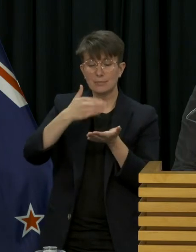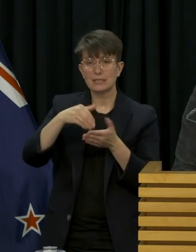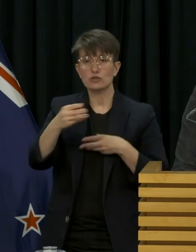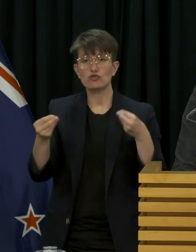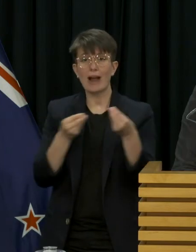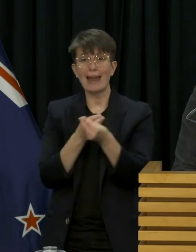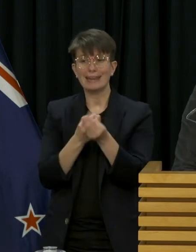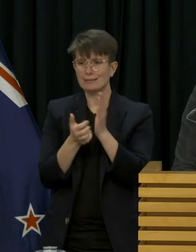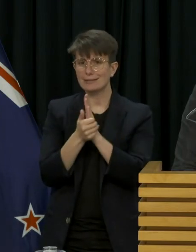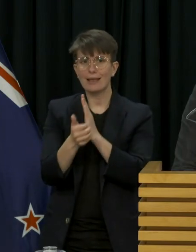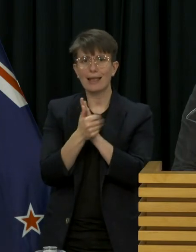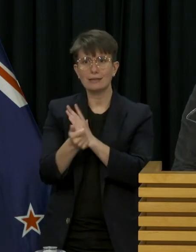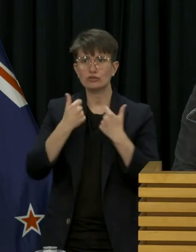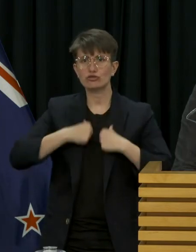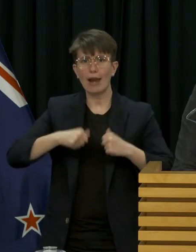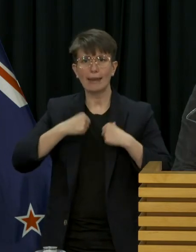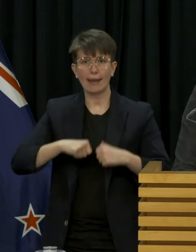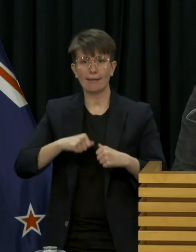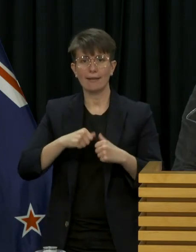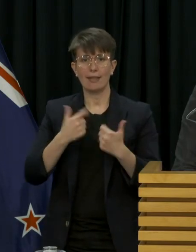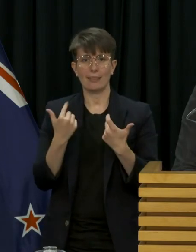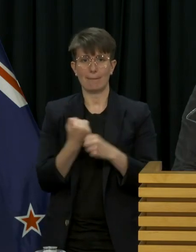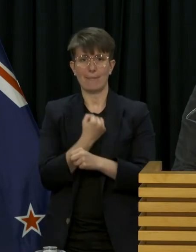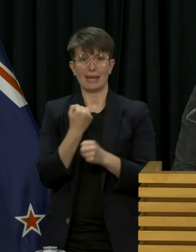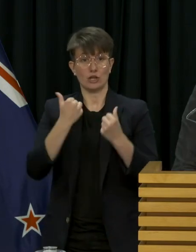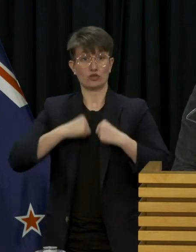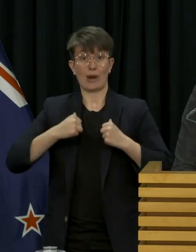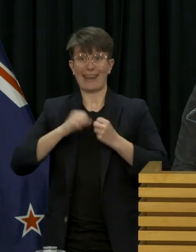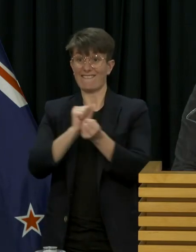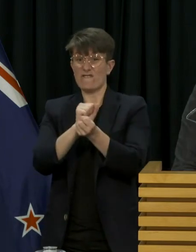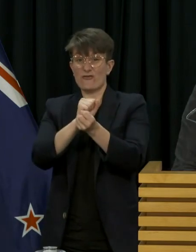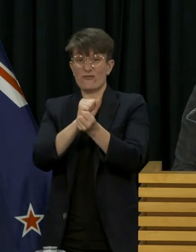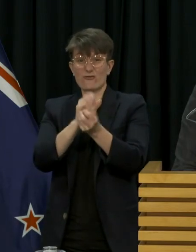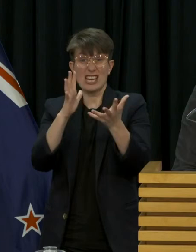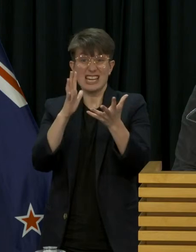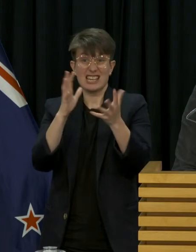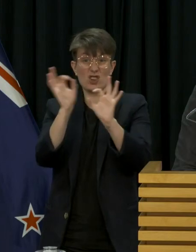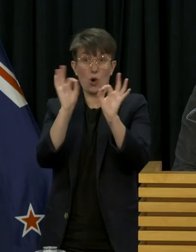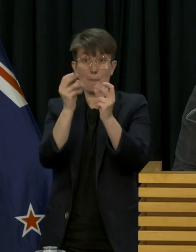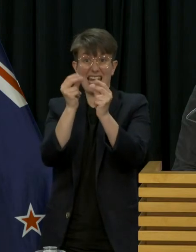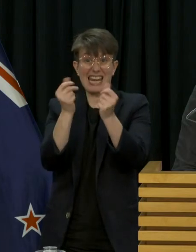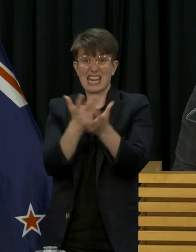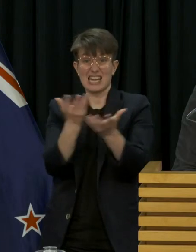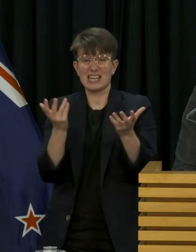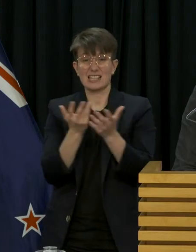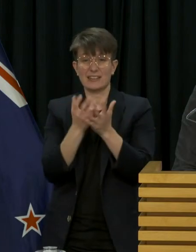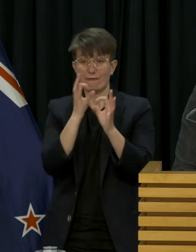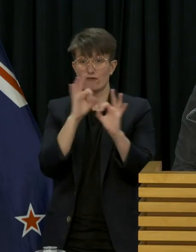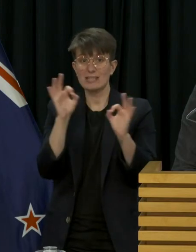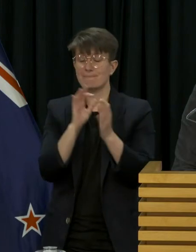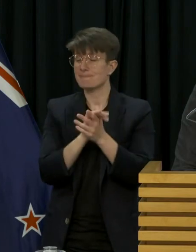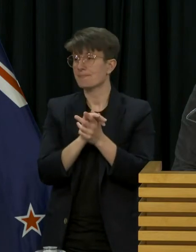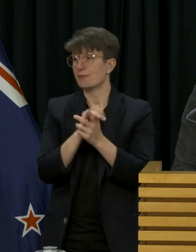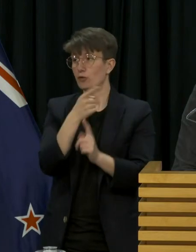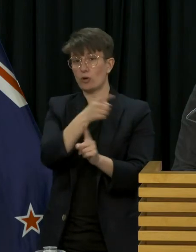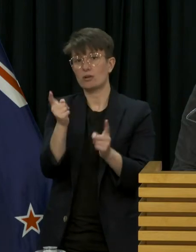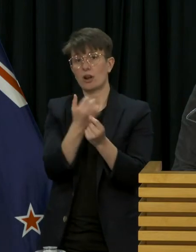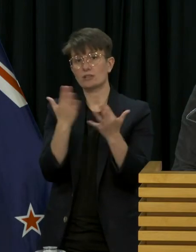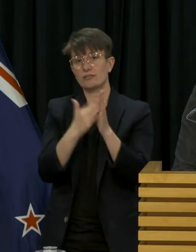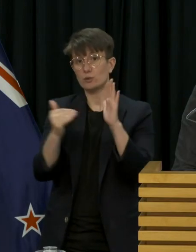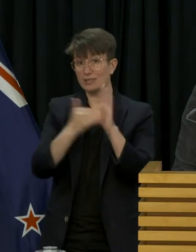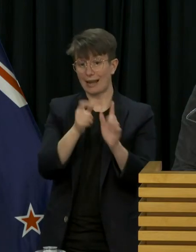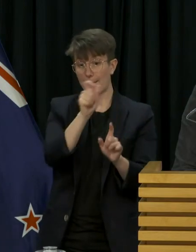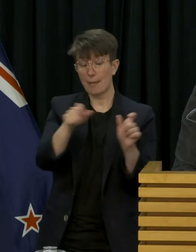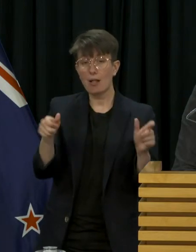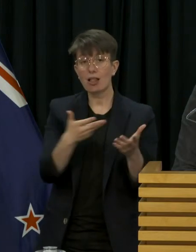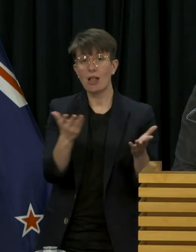vocational training that essentially make training free for a large number of New Zealanders. We are pulling out the